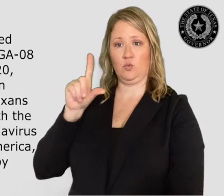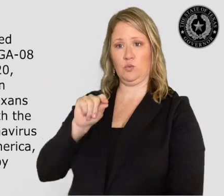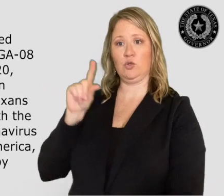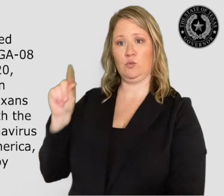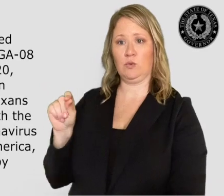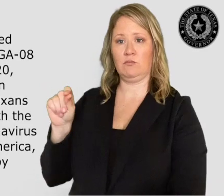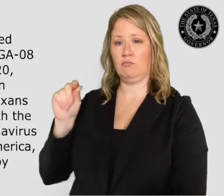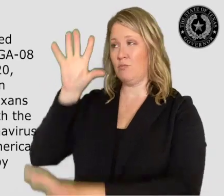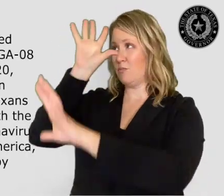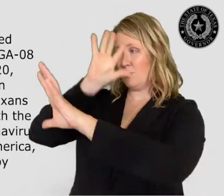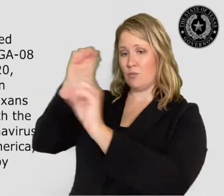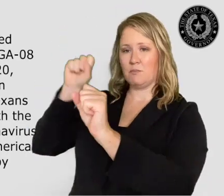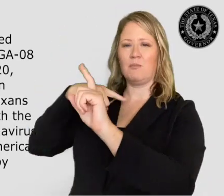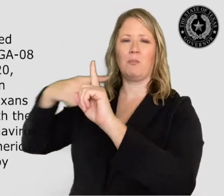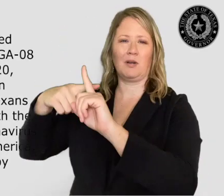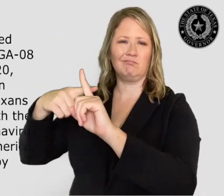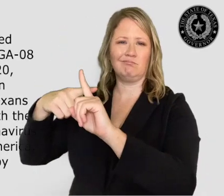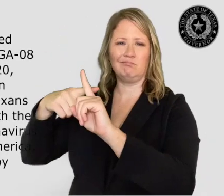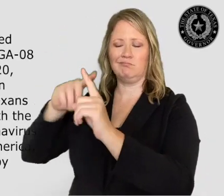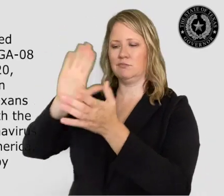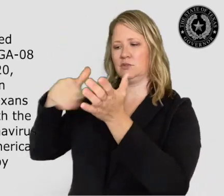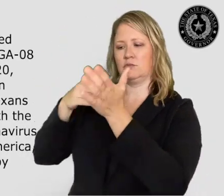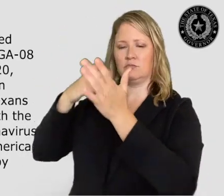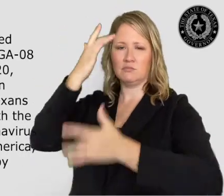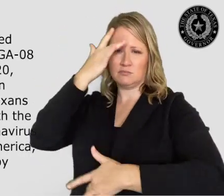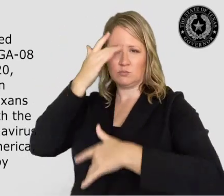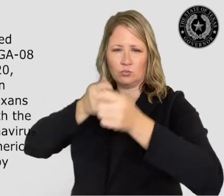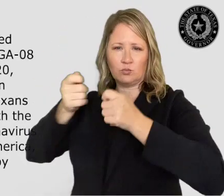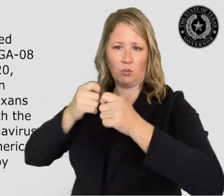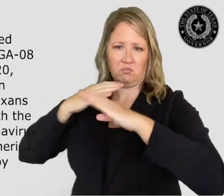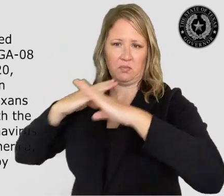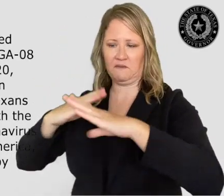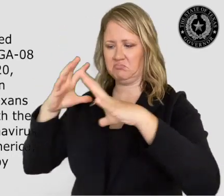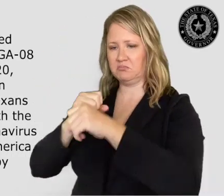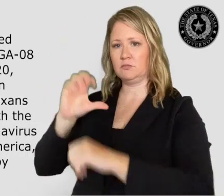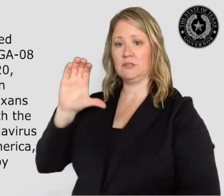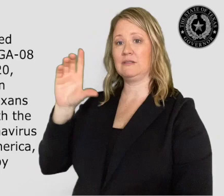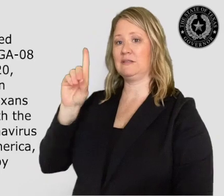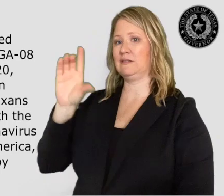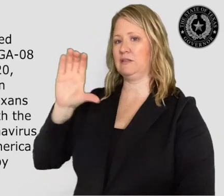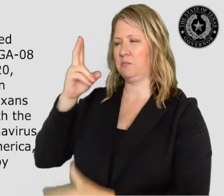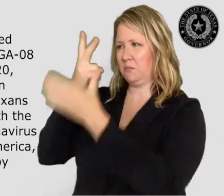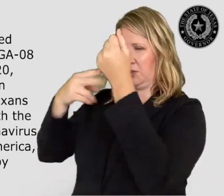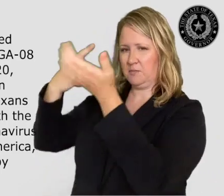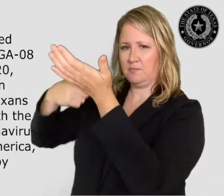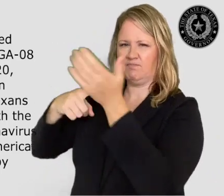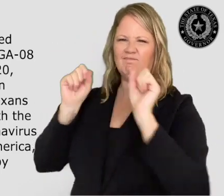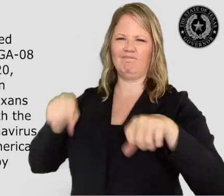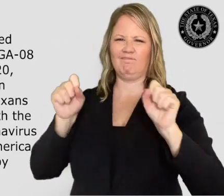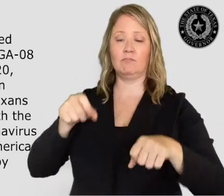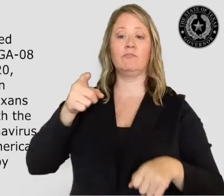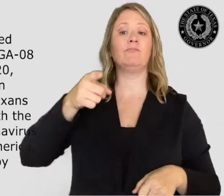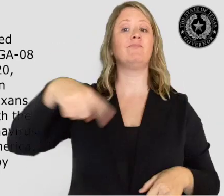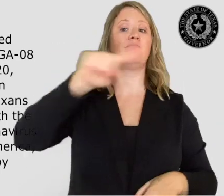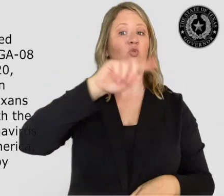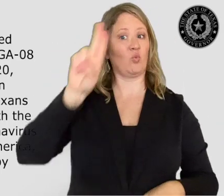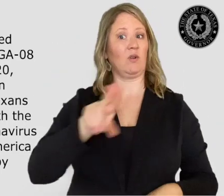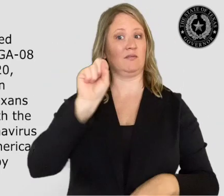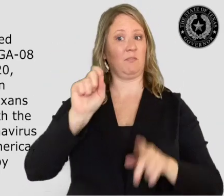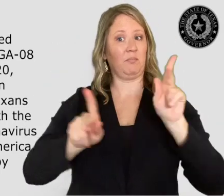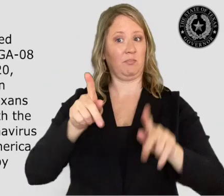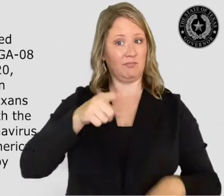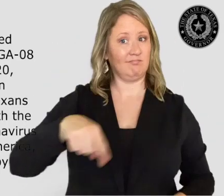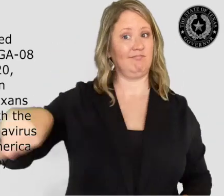Order GA08 on March 19, 2020, mandating certain obligations for Texans in accordance